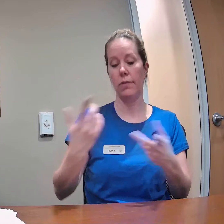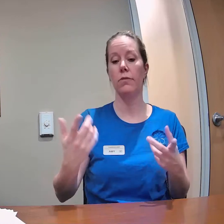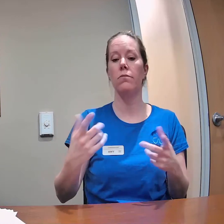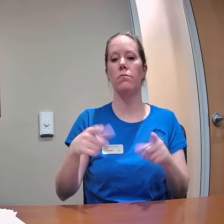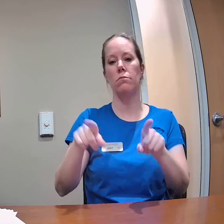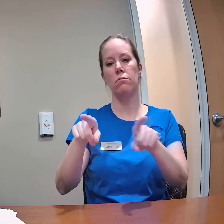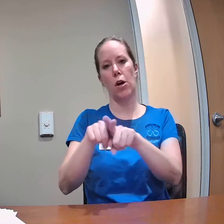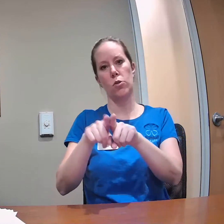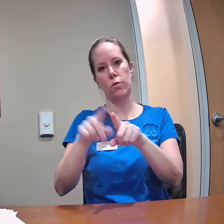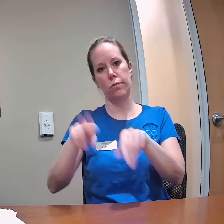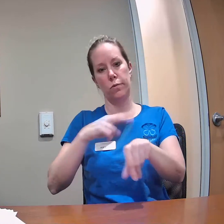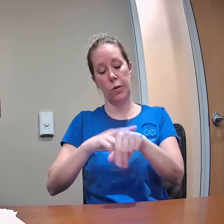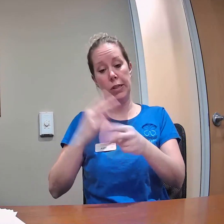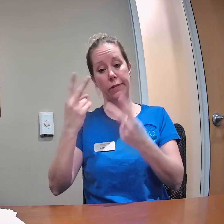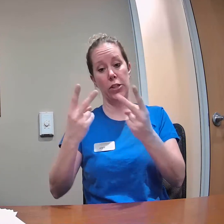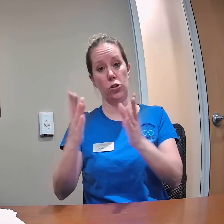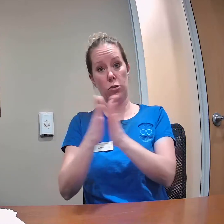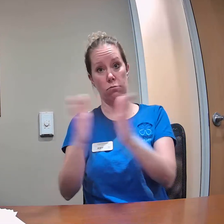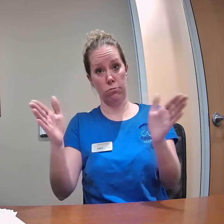permitted.